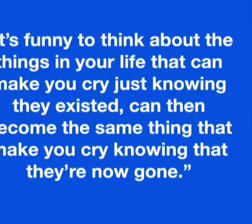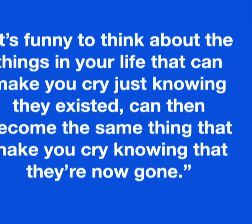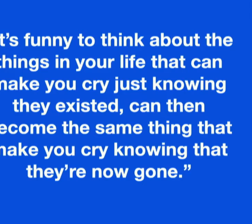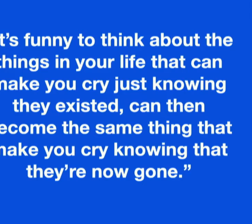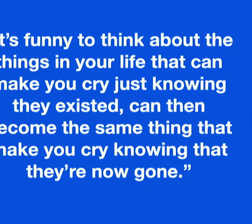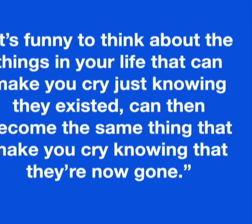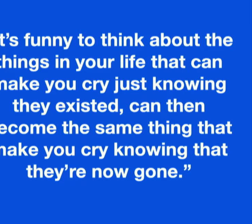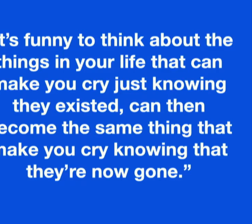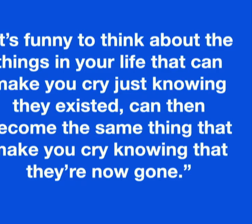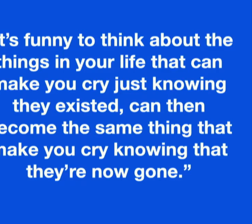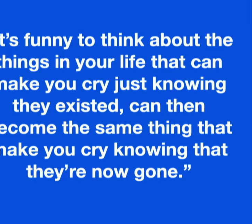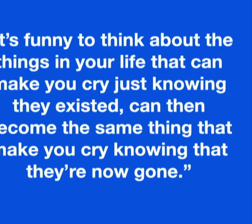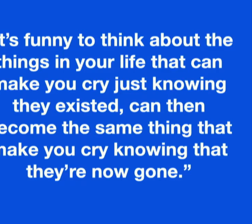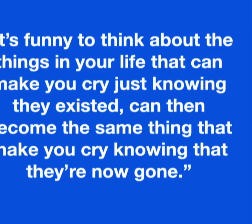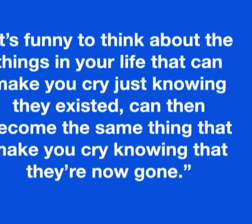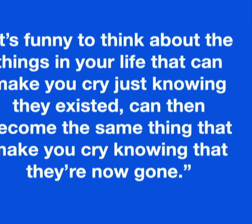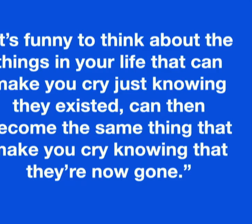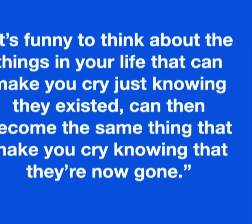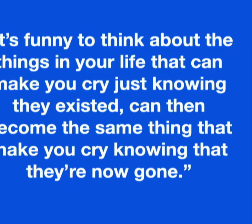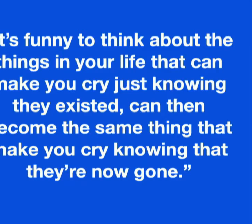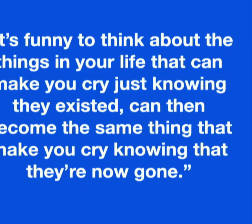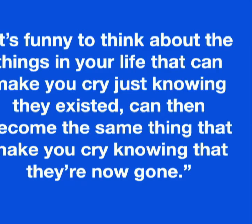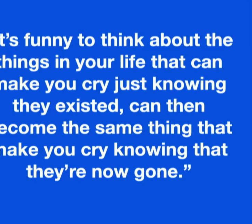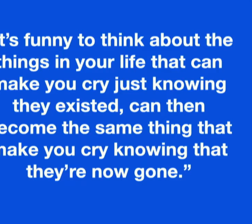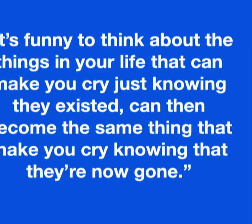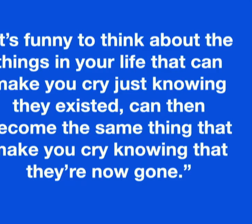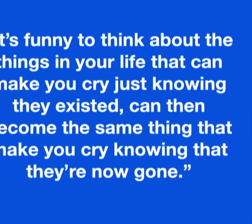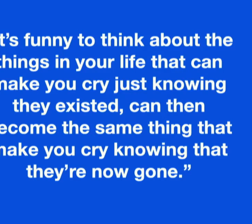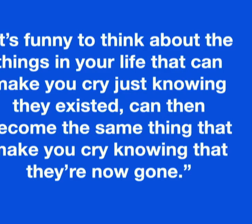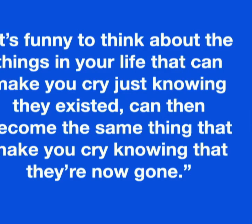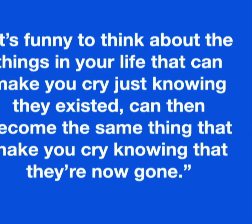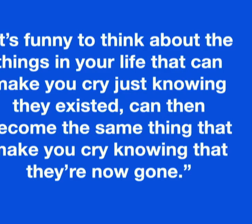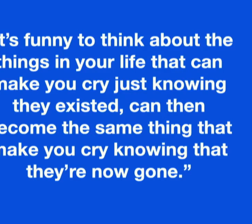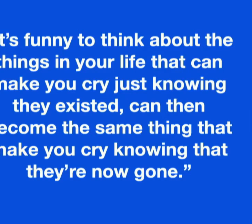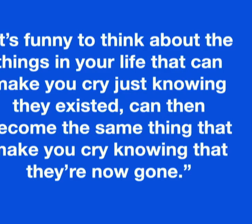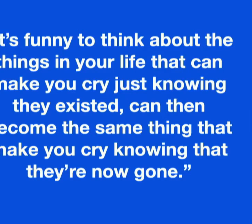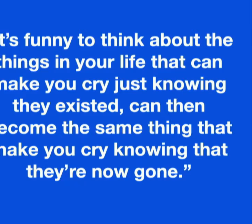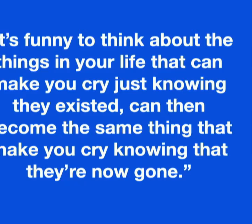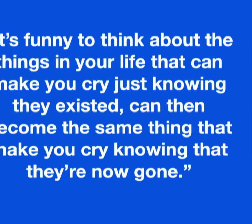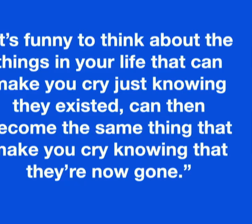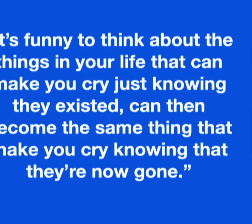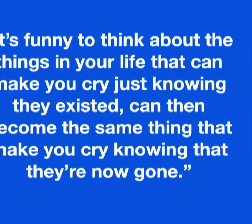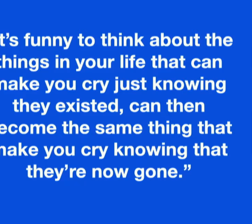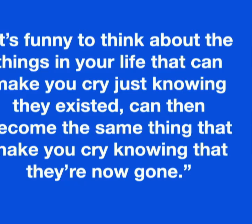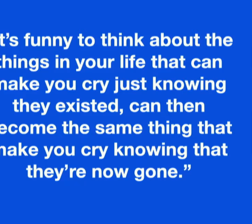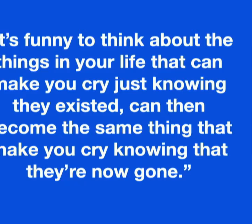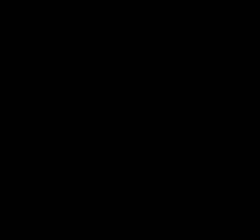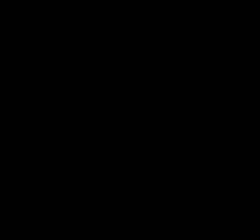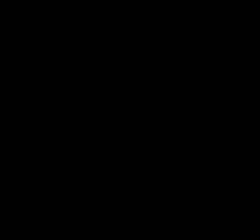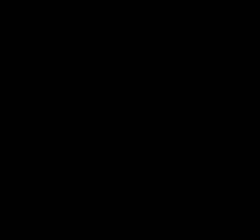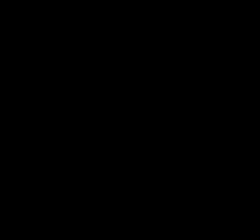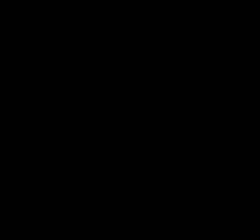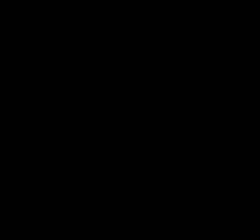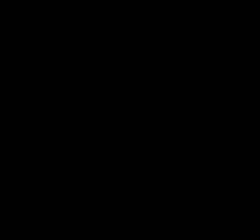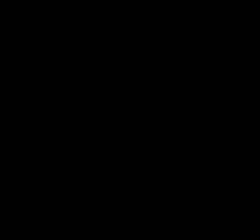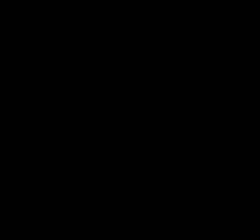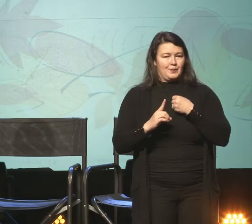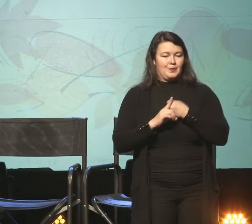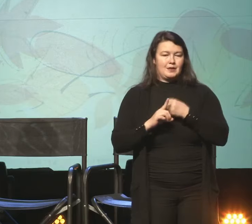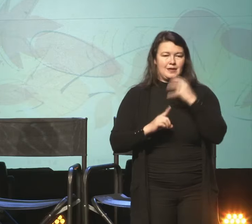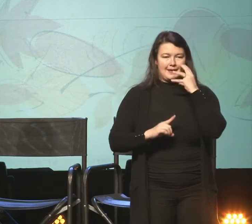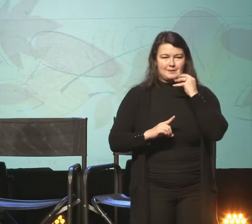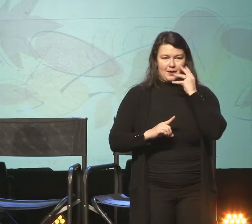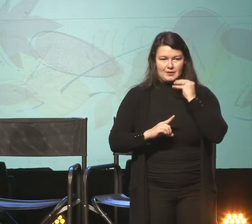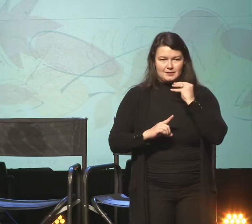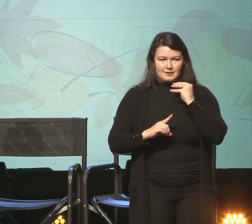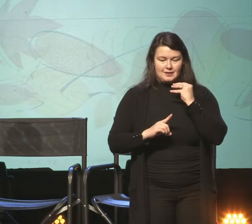brilliant. I think that statement sums up the complexity of our past. that we all have these experiences that make our